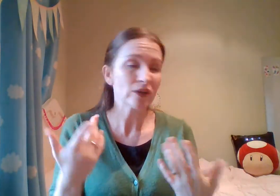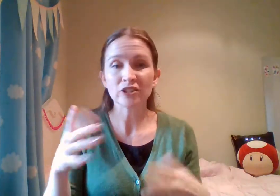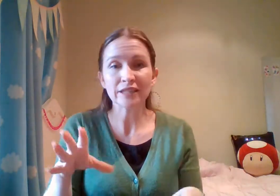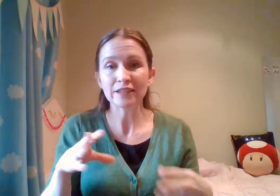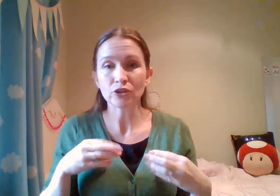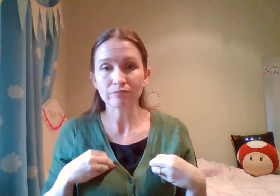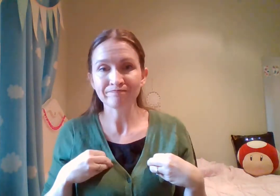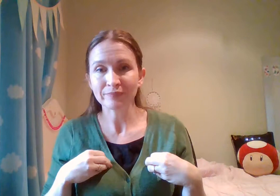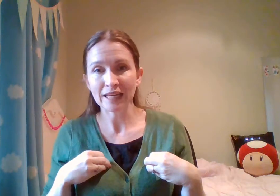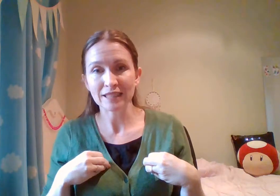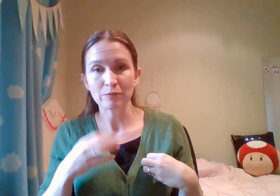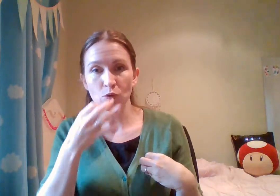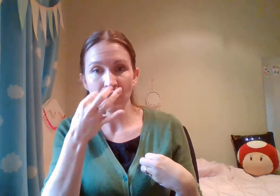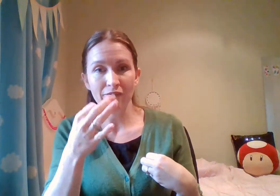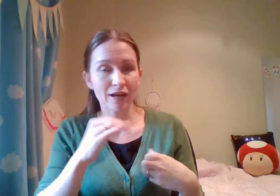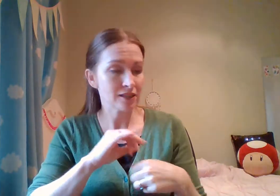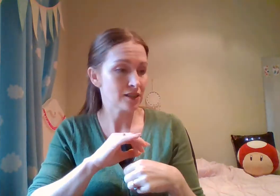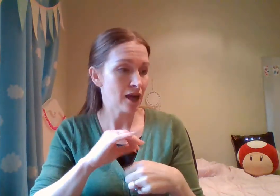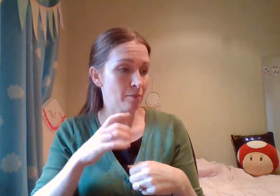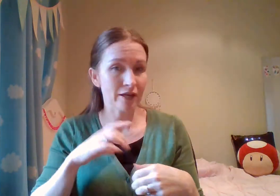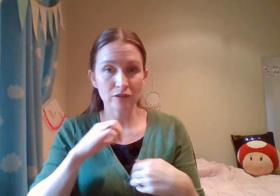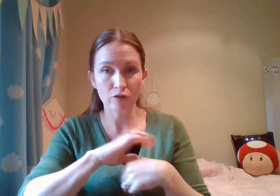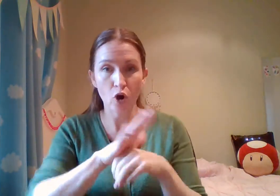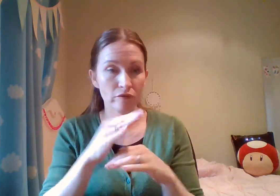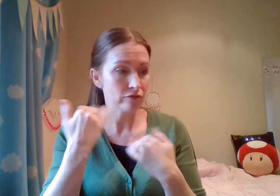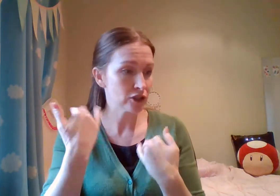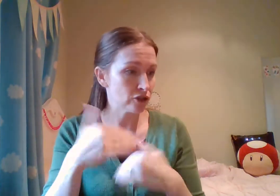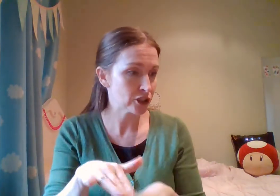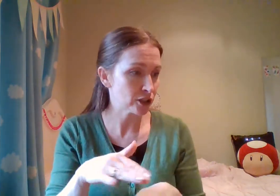just need to accept what they've asked because of COVID restrictions.